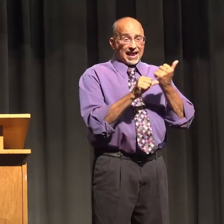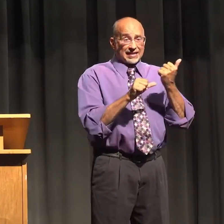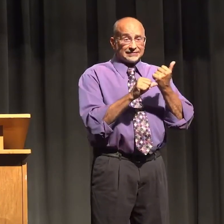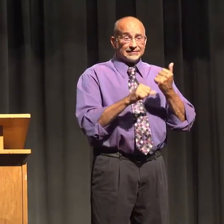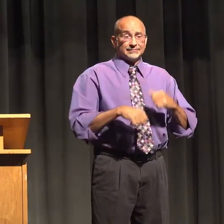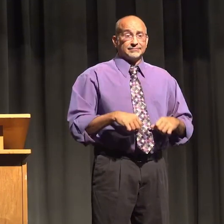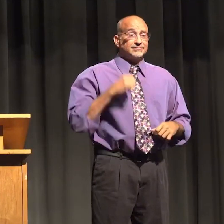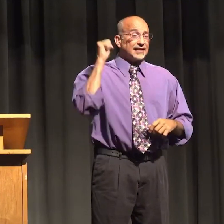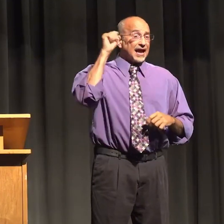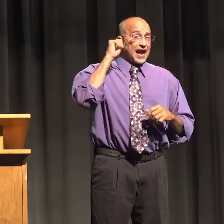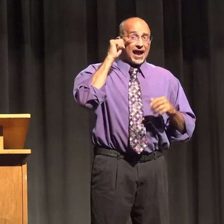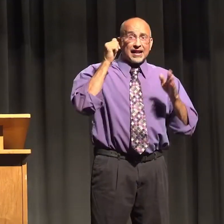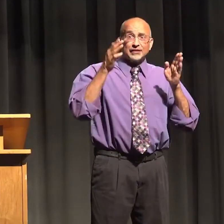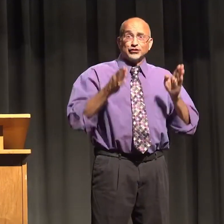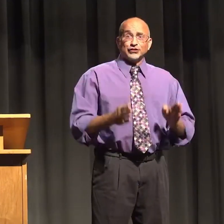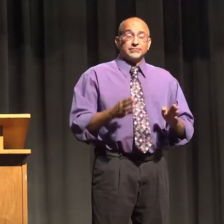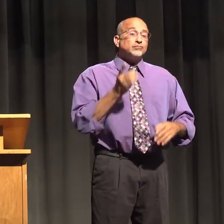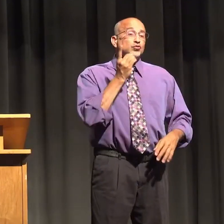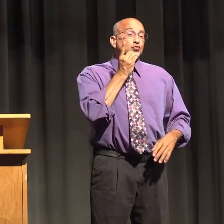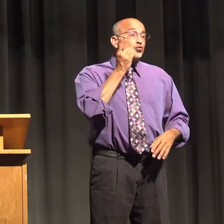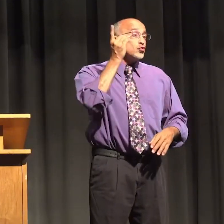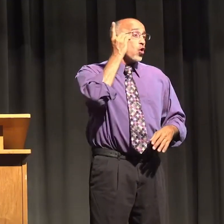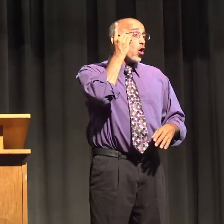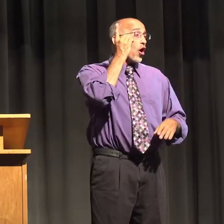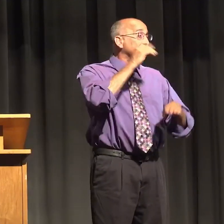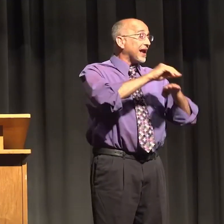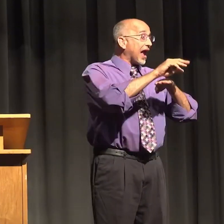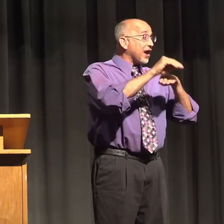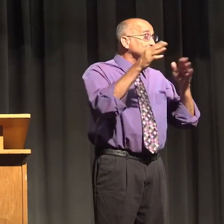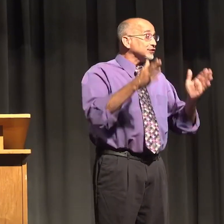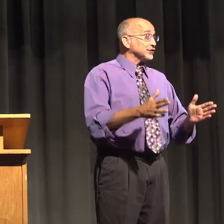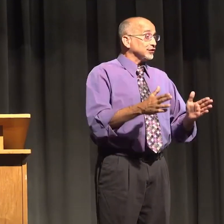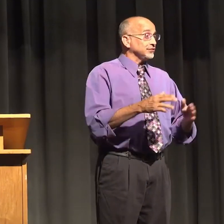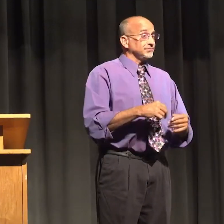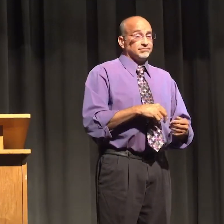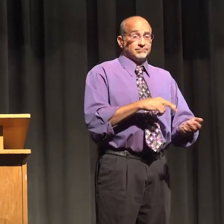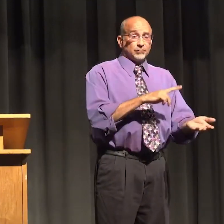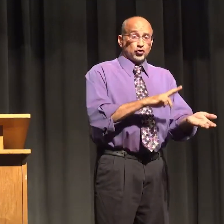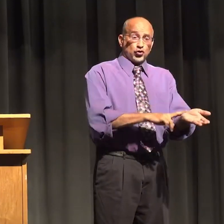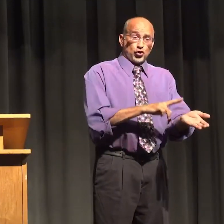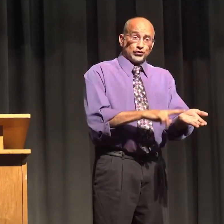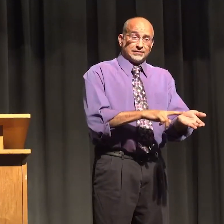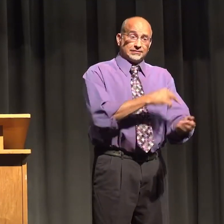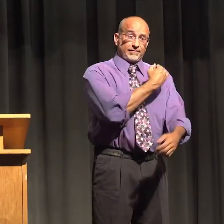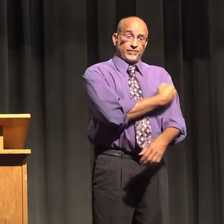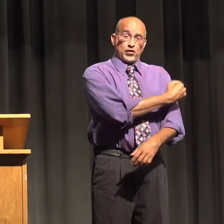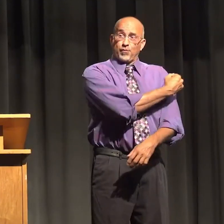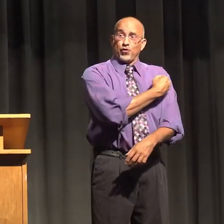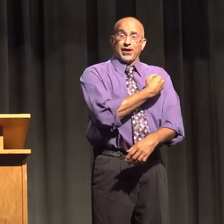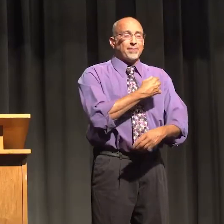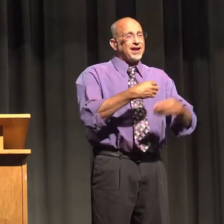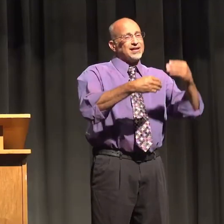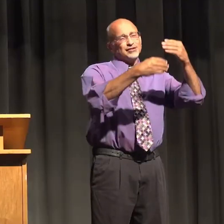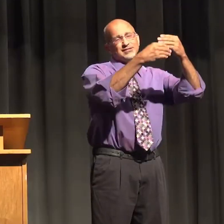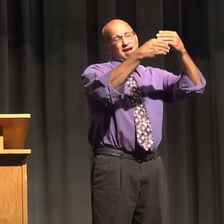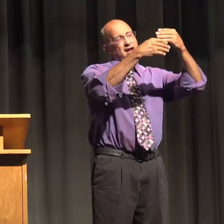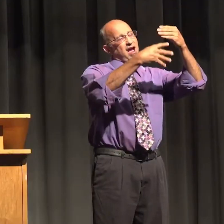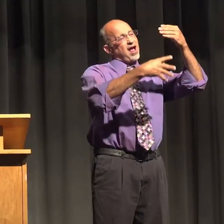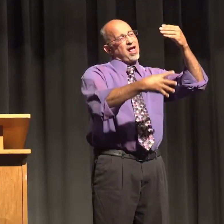students. The aides that we have in class, the audiologists, the dorm counselors and staff, the nurses, the infirmary. Oh my